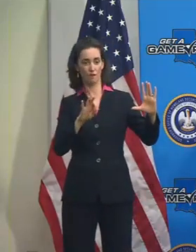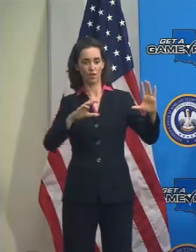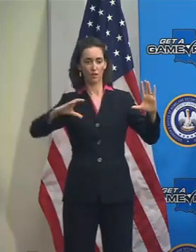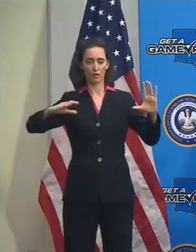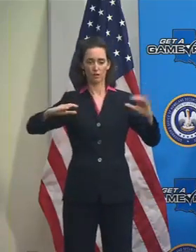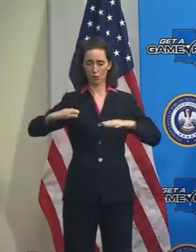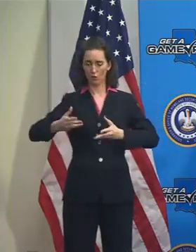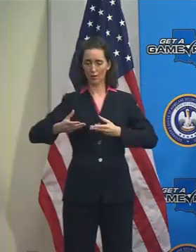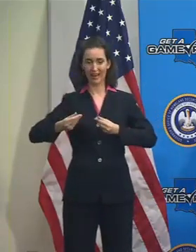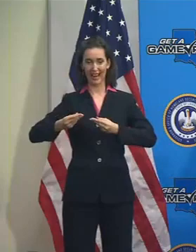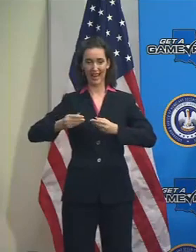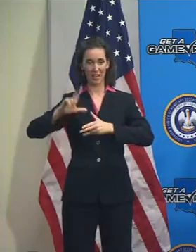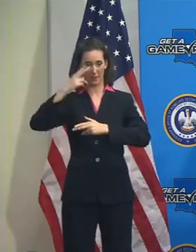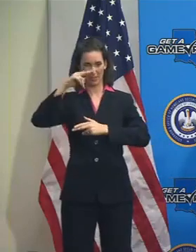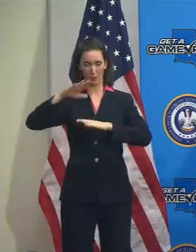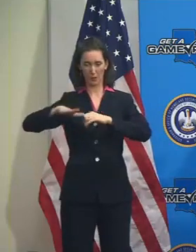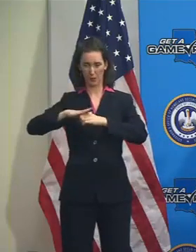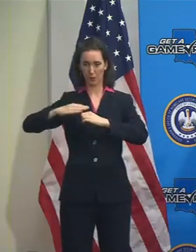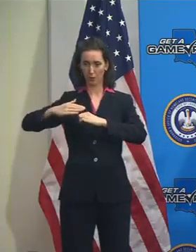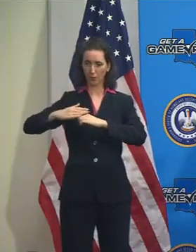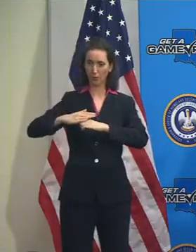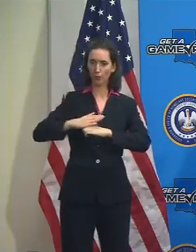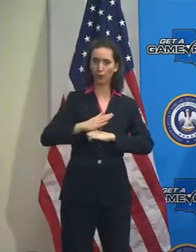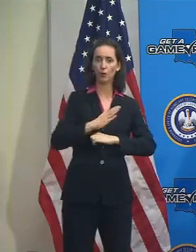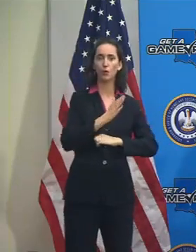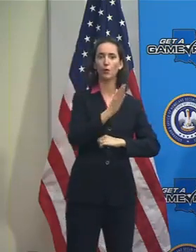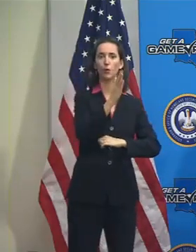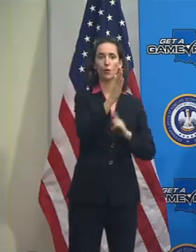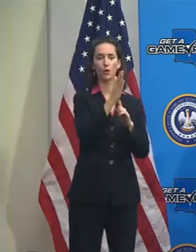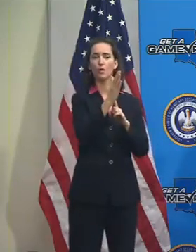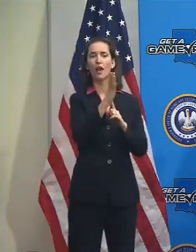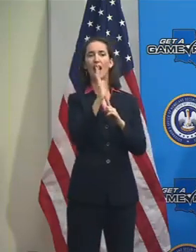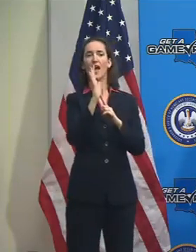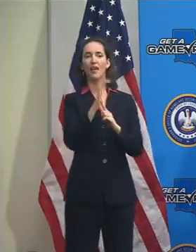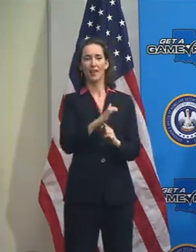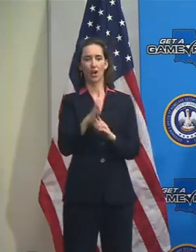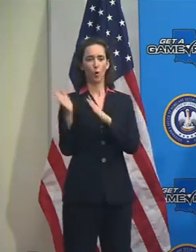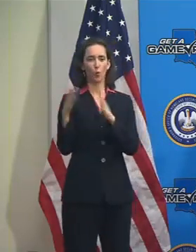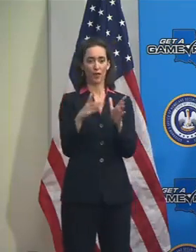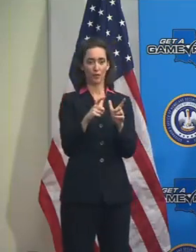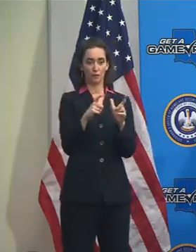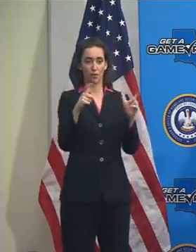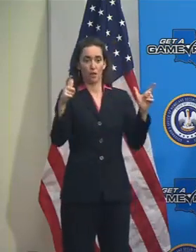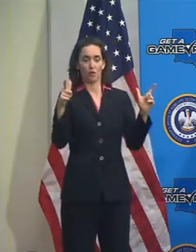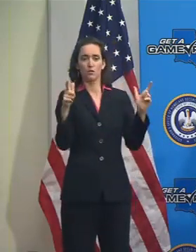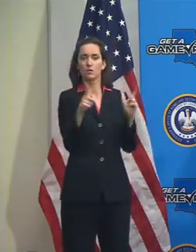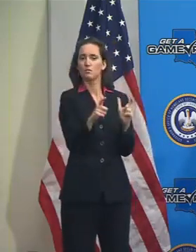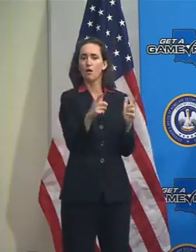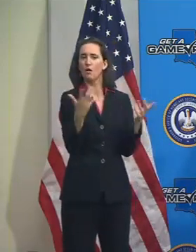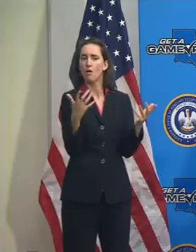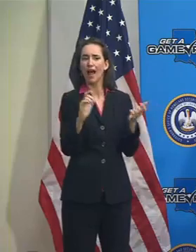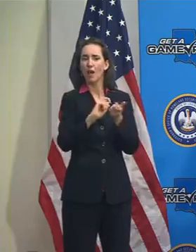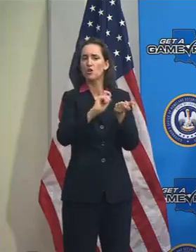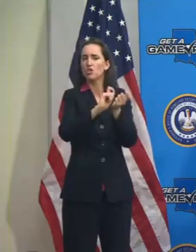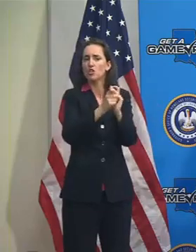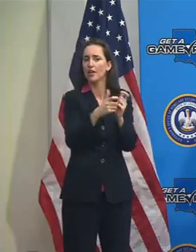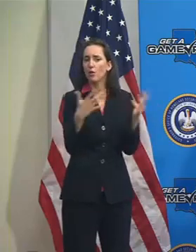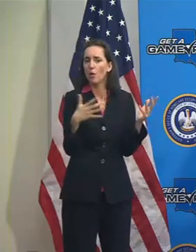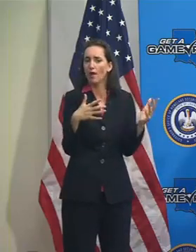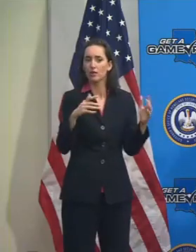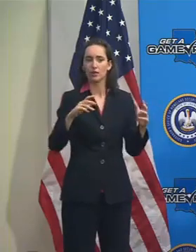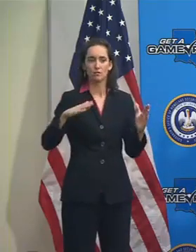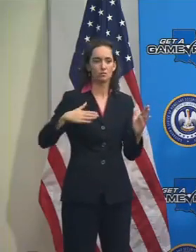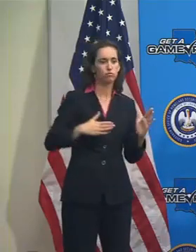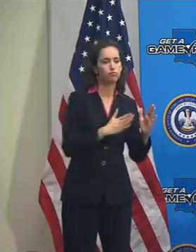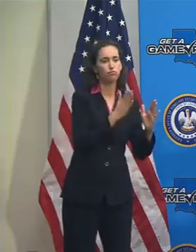Peninsula. Does that wind field get larger? How quickly does it strengthen? What adjustments do they make to the track?